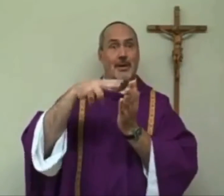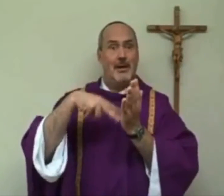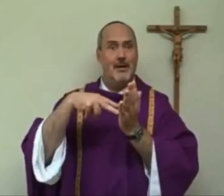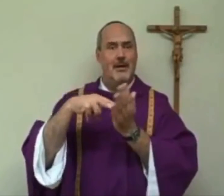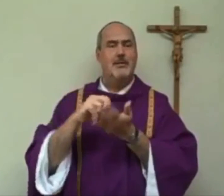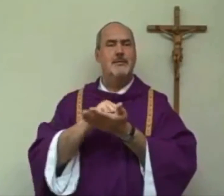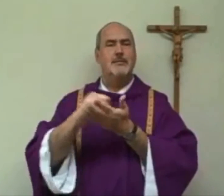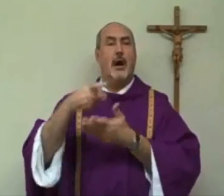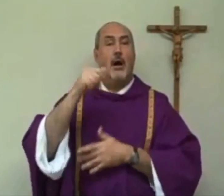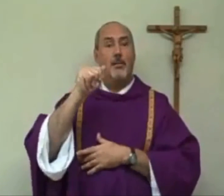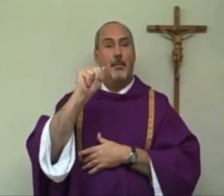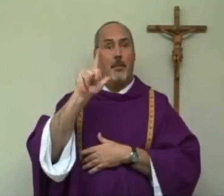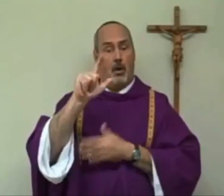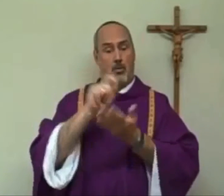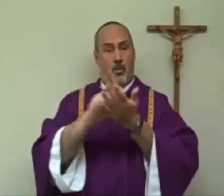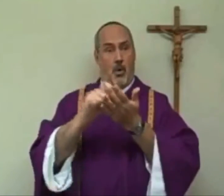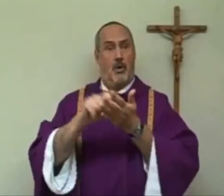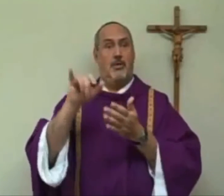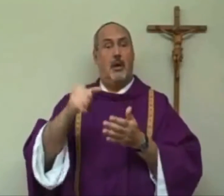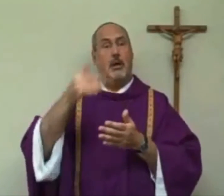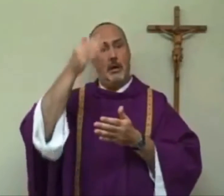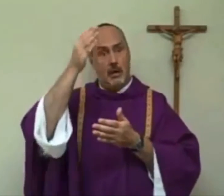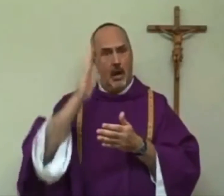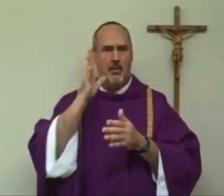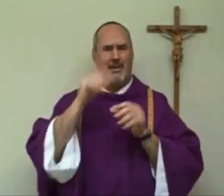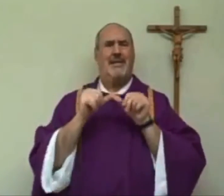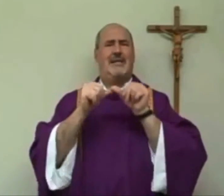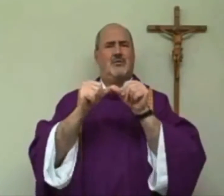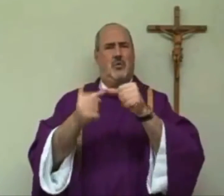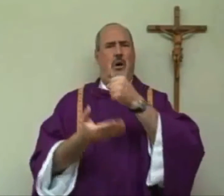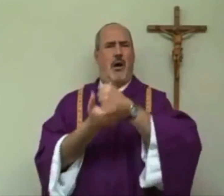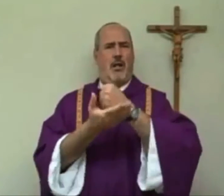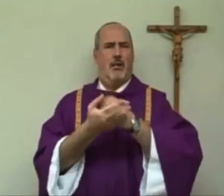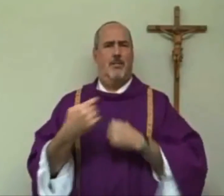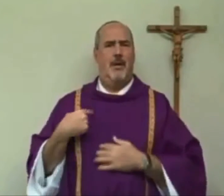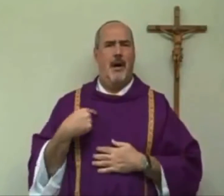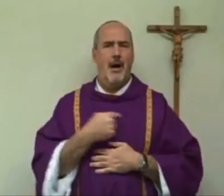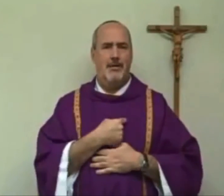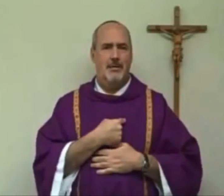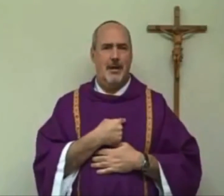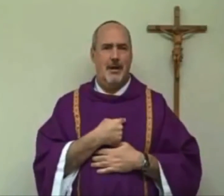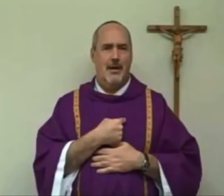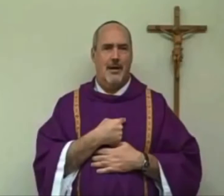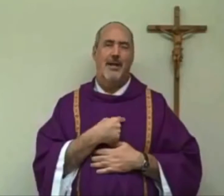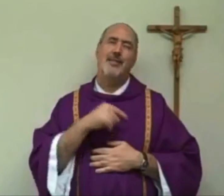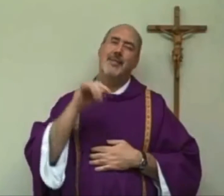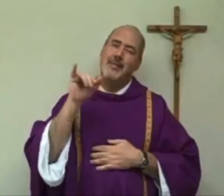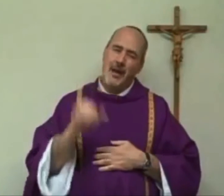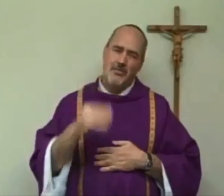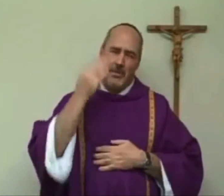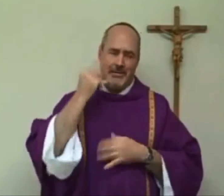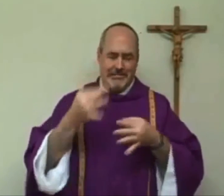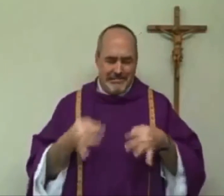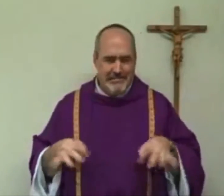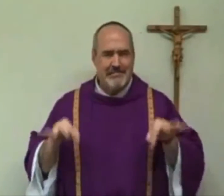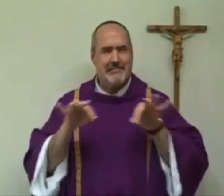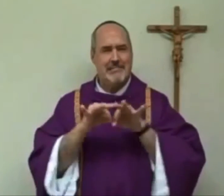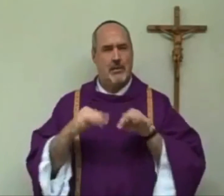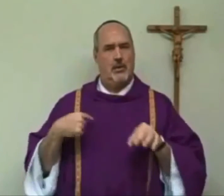In today's second reading, St. Paul wrote that God continues to help us. And